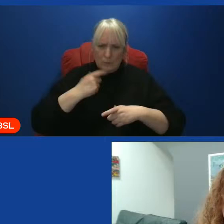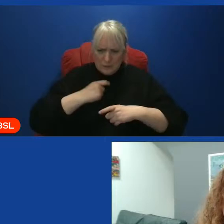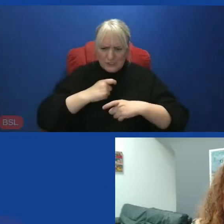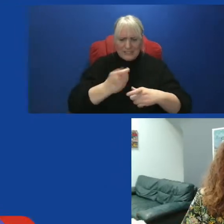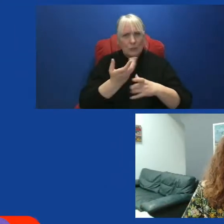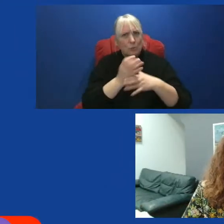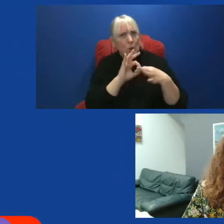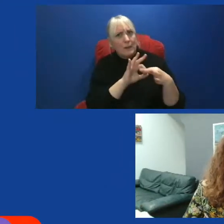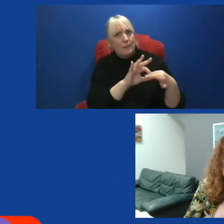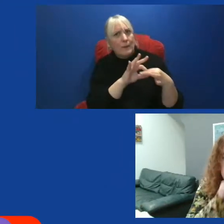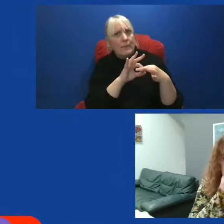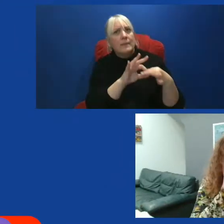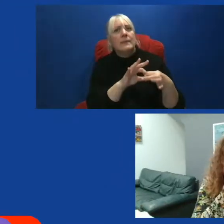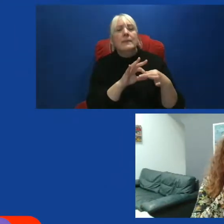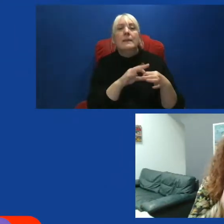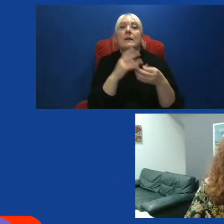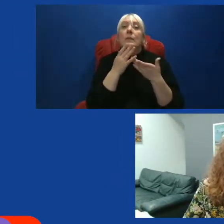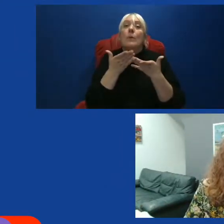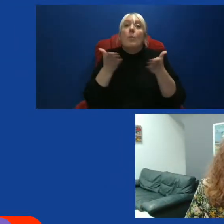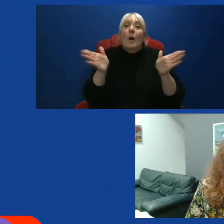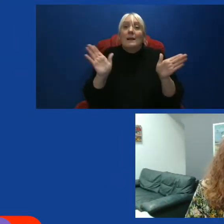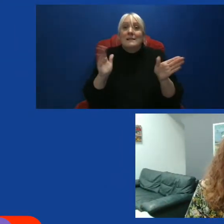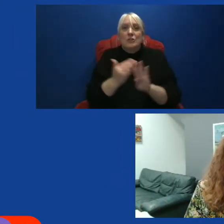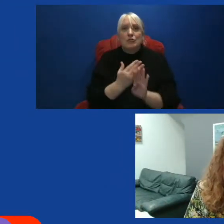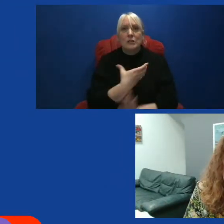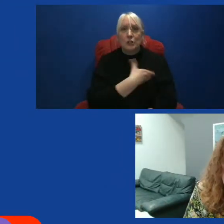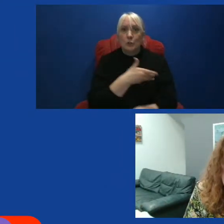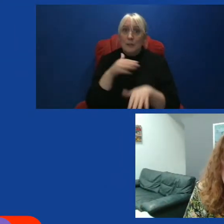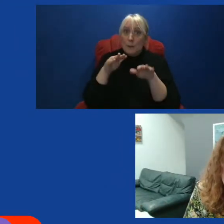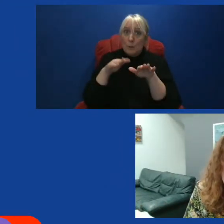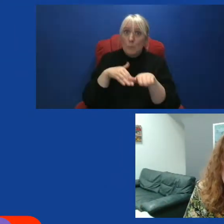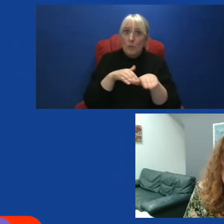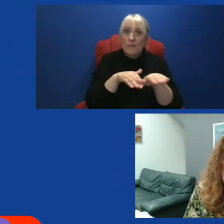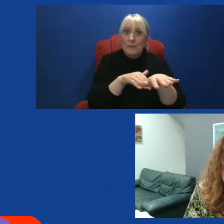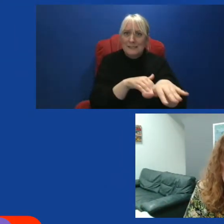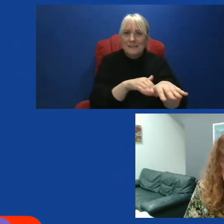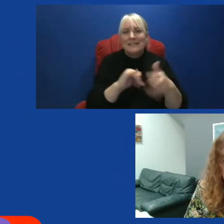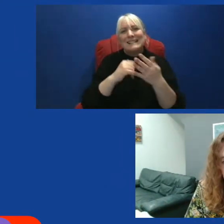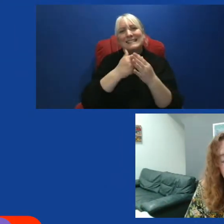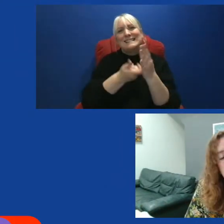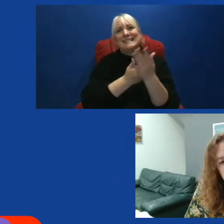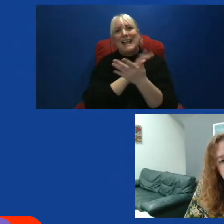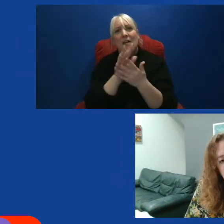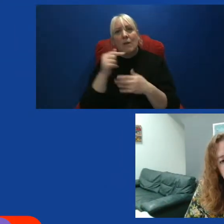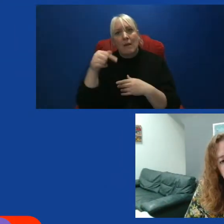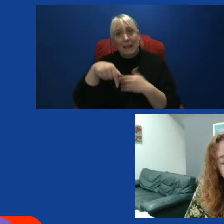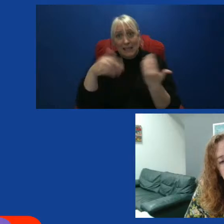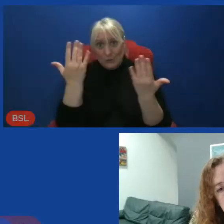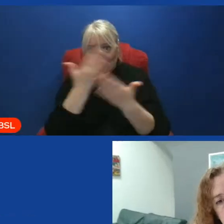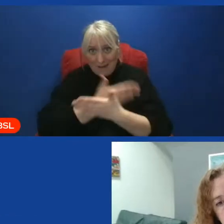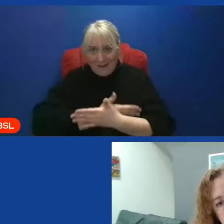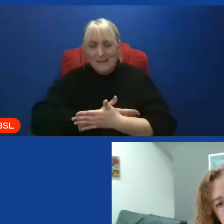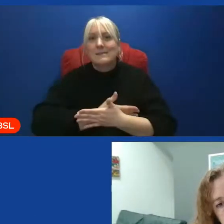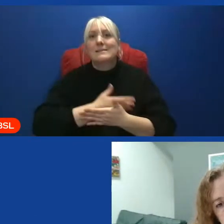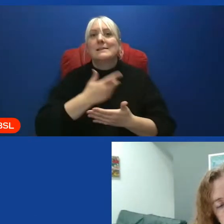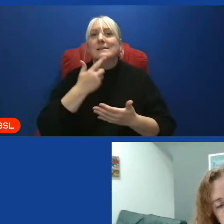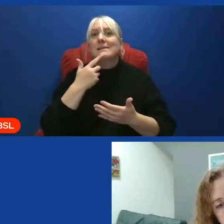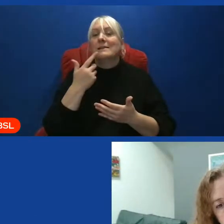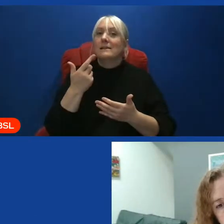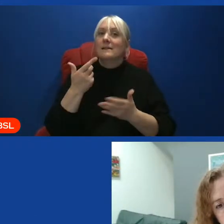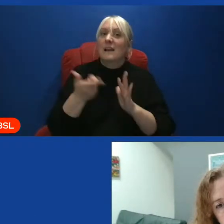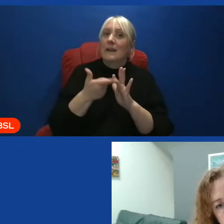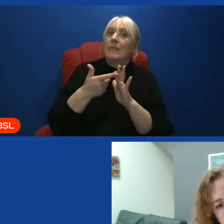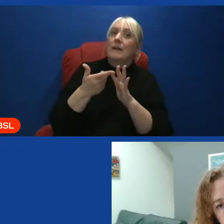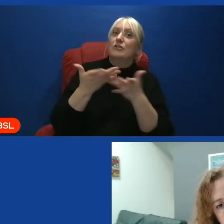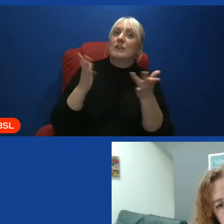Yep. In terms of the wider trade union movement, obviously we've had Sarah here tonight, which is fantastic. I mean, the General Secretary at Address the Platform.